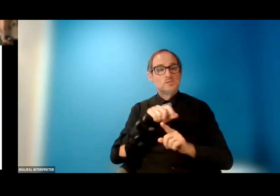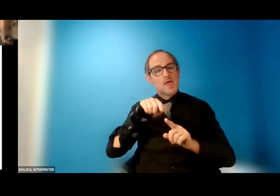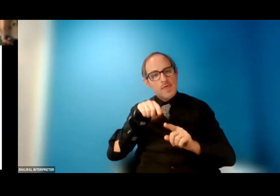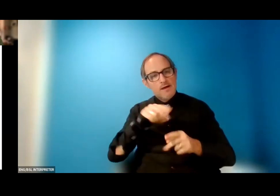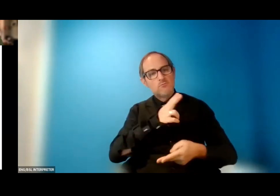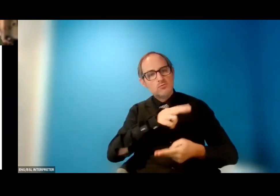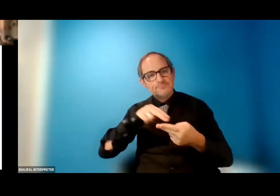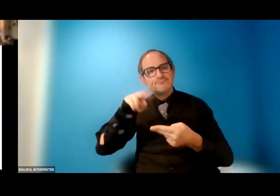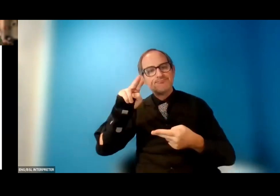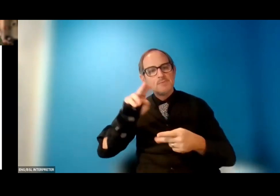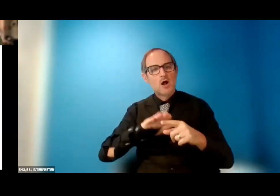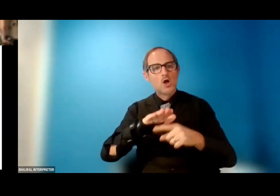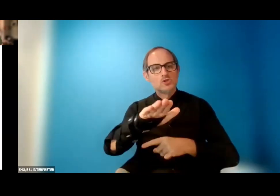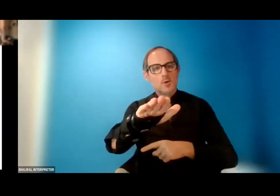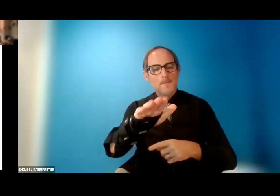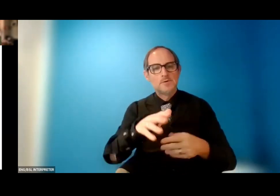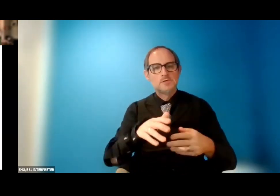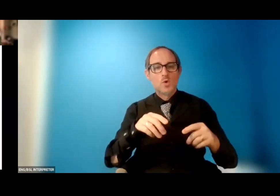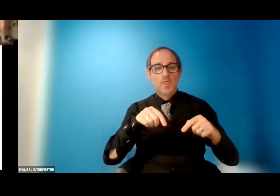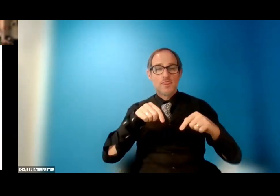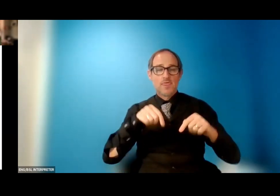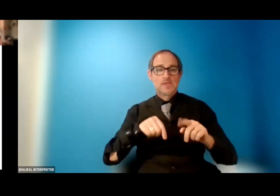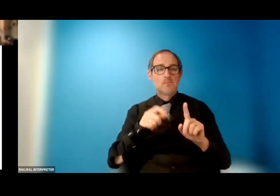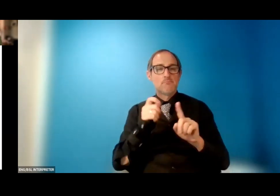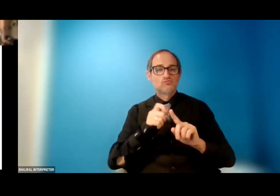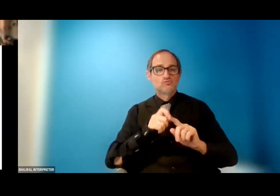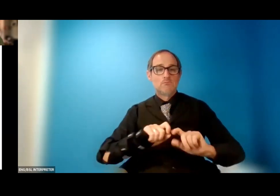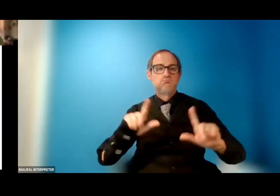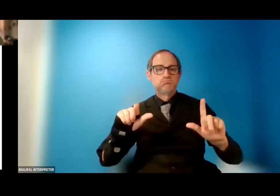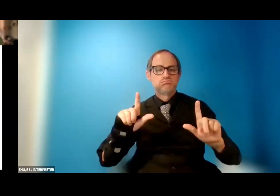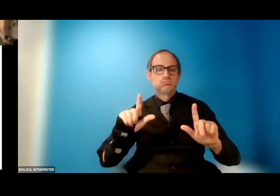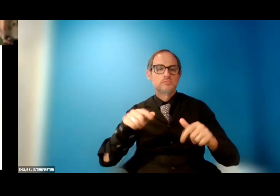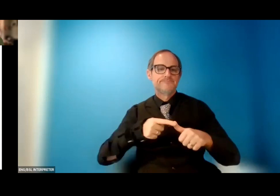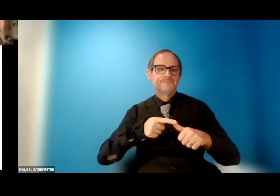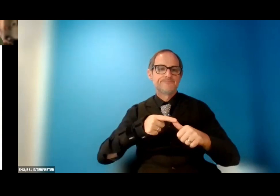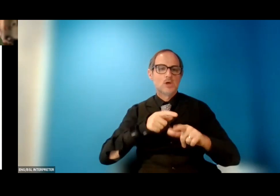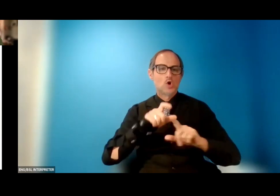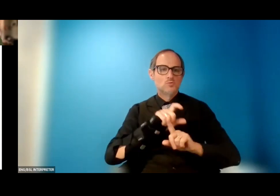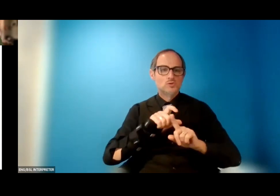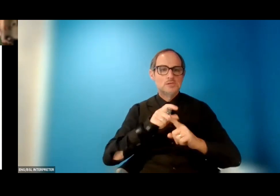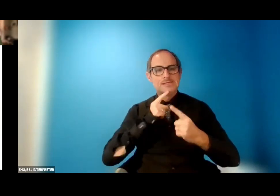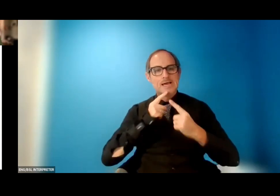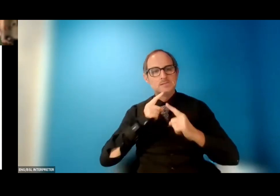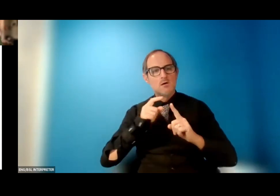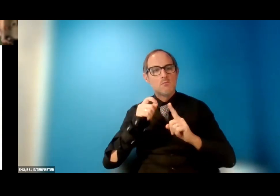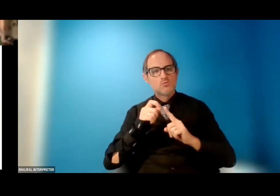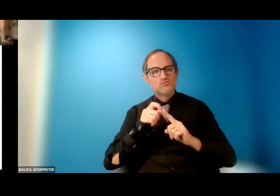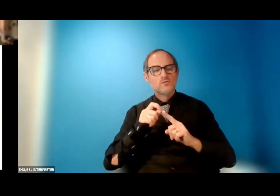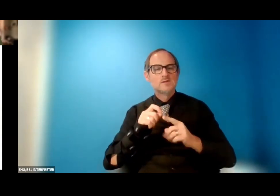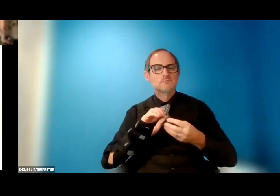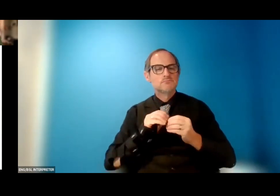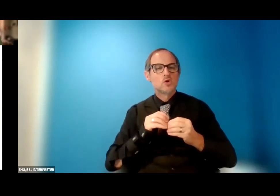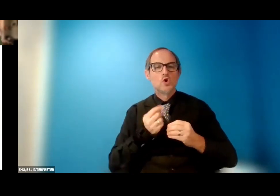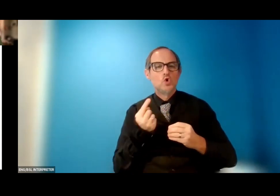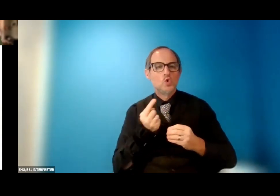So this portrait of place is composed of a community and data portrait of place, which is co-created with neighbours and partners.